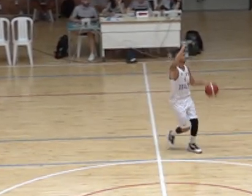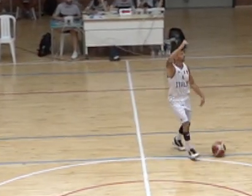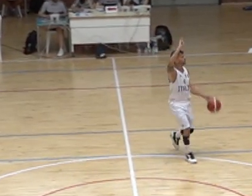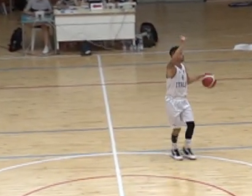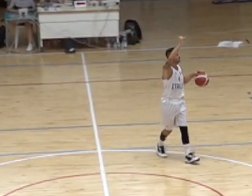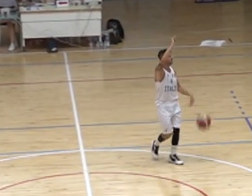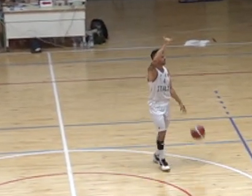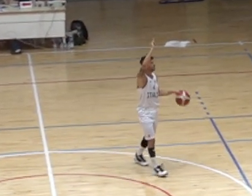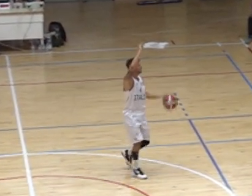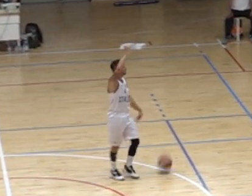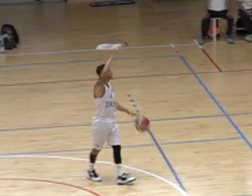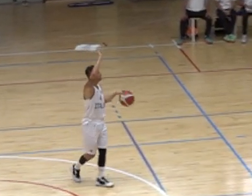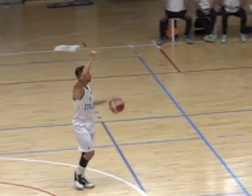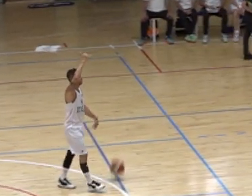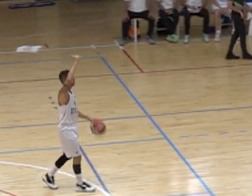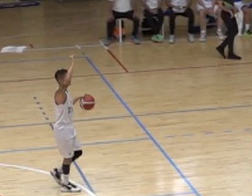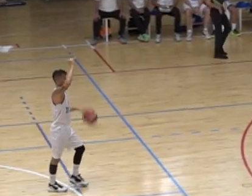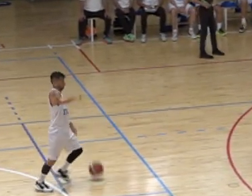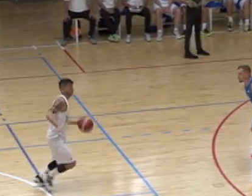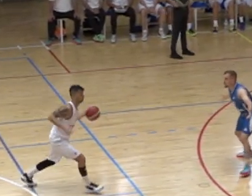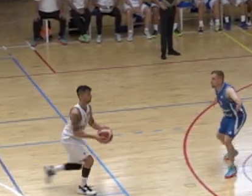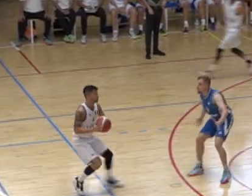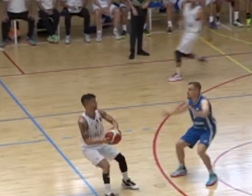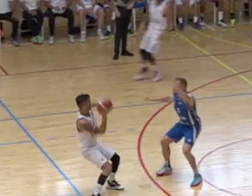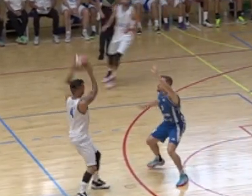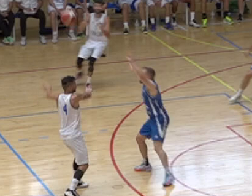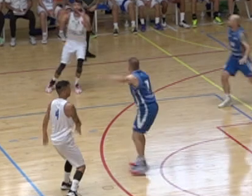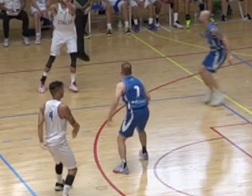I just need to clear my head. I just need to.